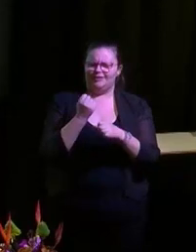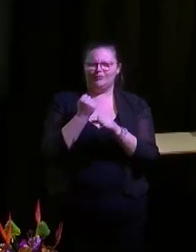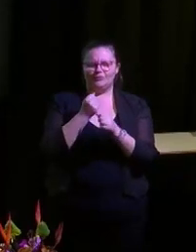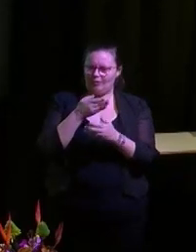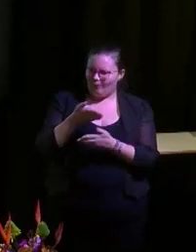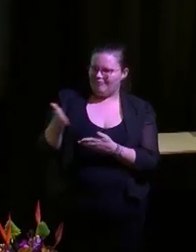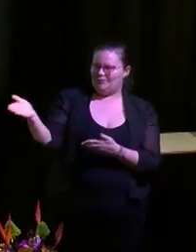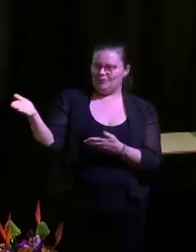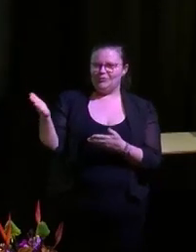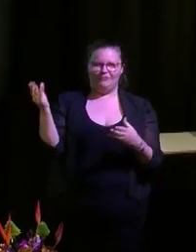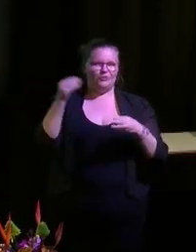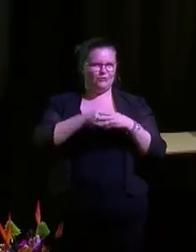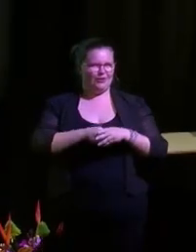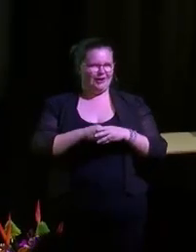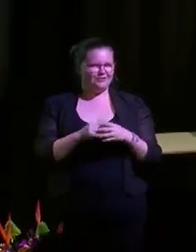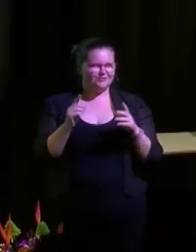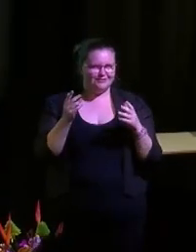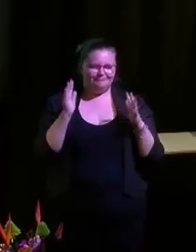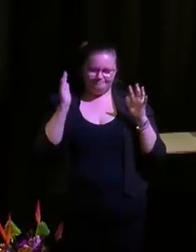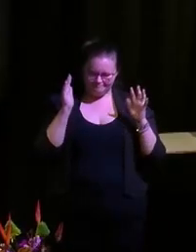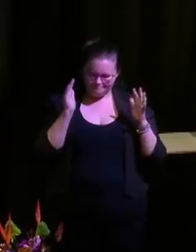and Katina for joining us.